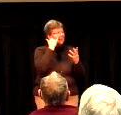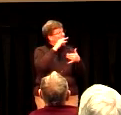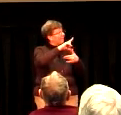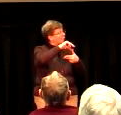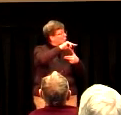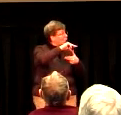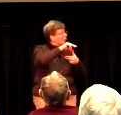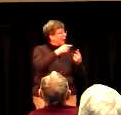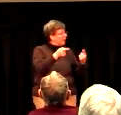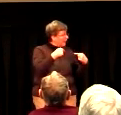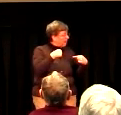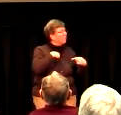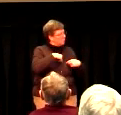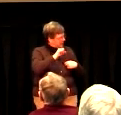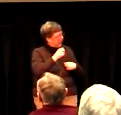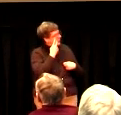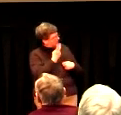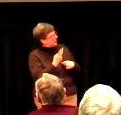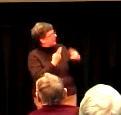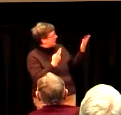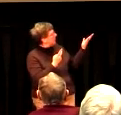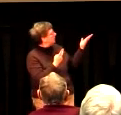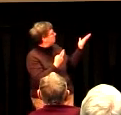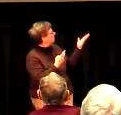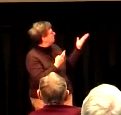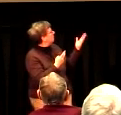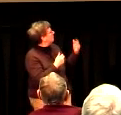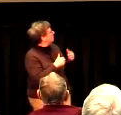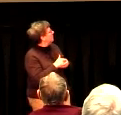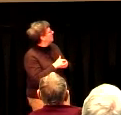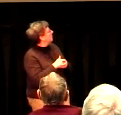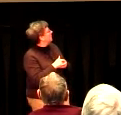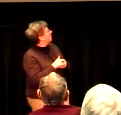see it, and that's really what they've been designed to do.